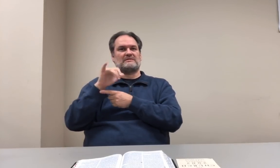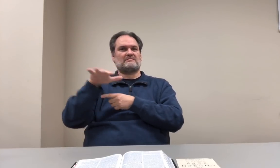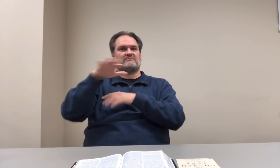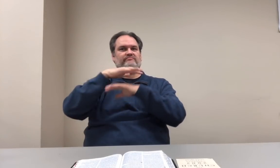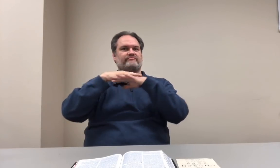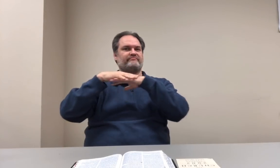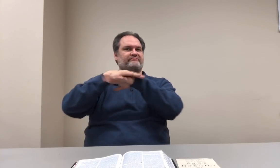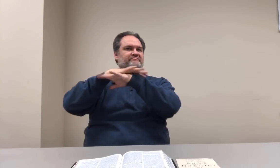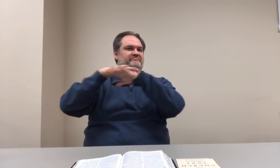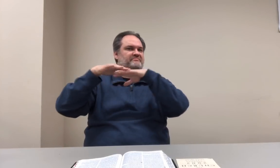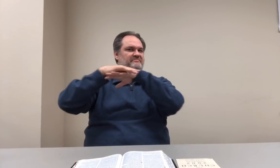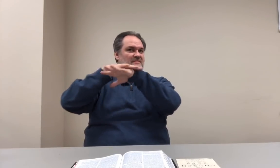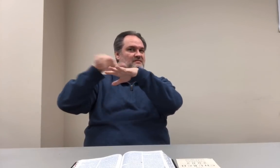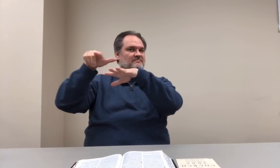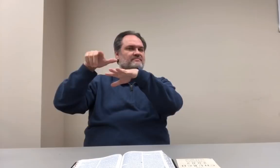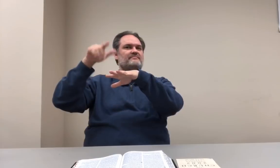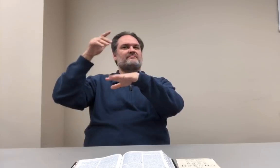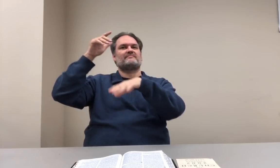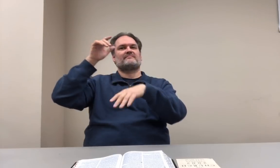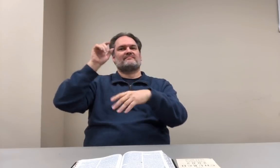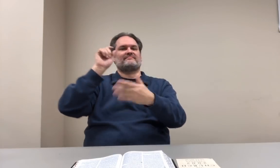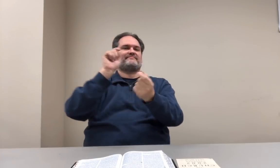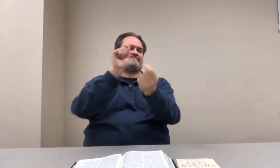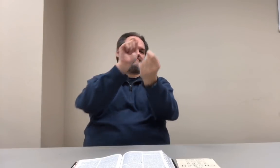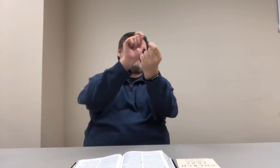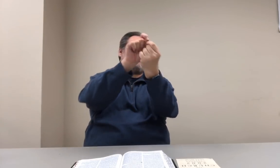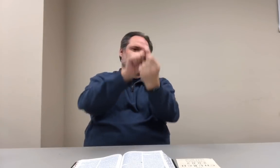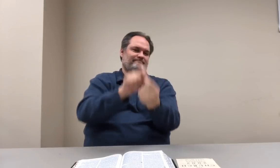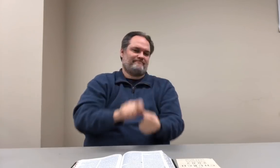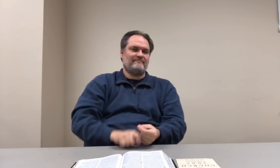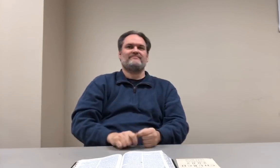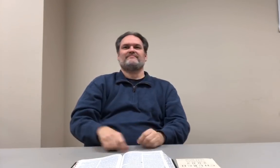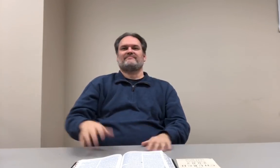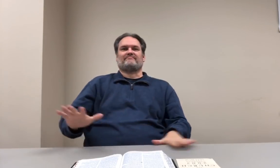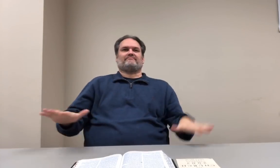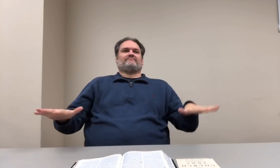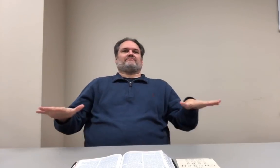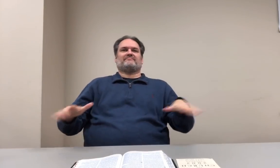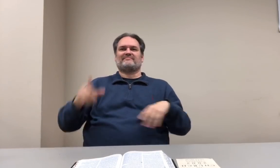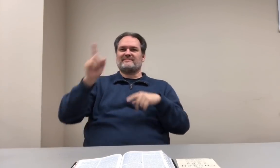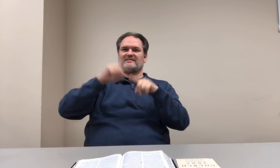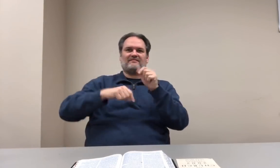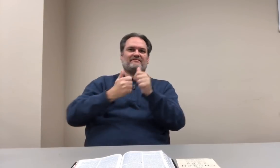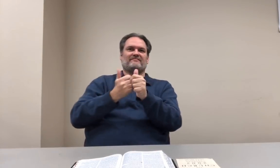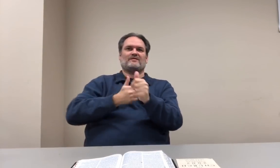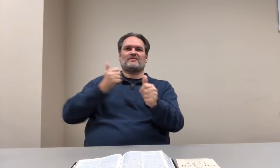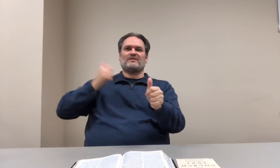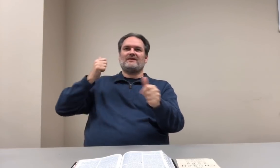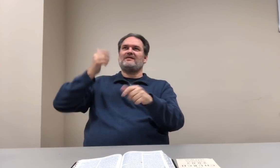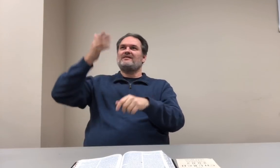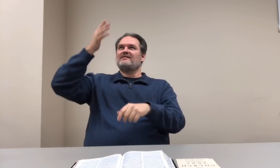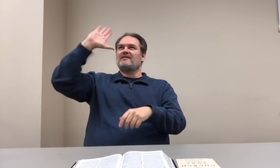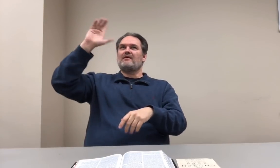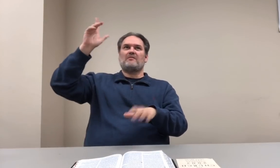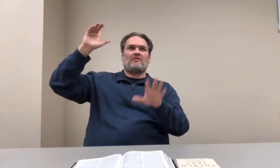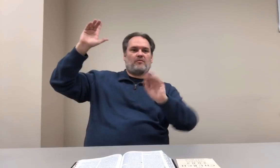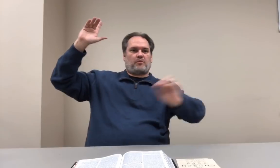would imply that at some point God was either less than He now is or more than He now is. Right? God